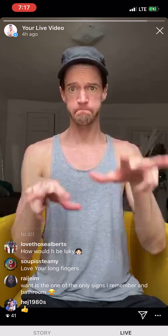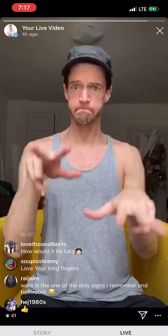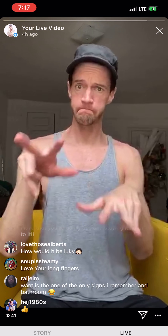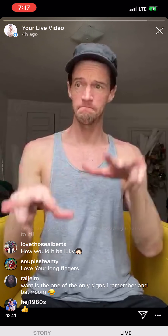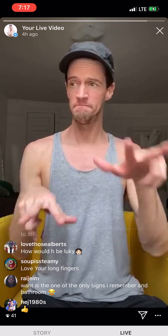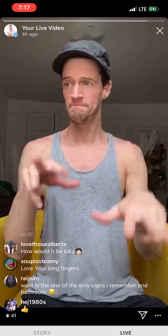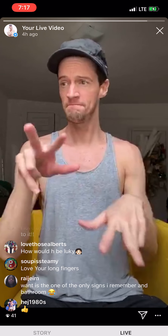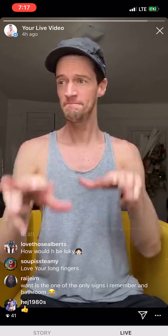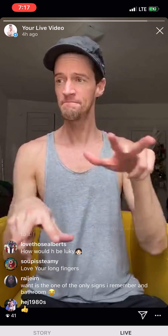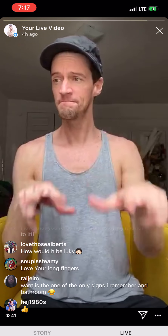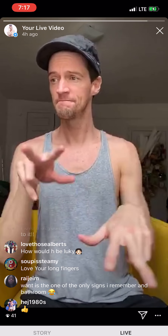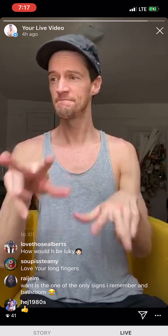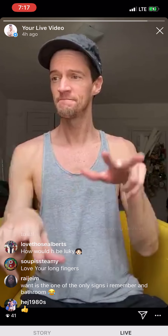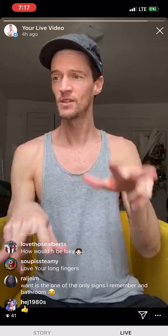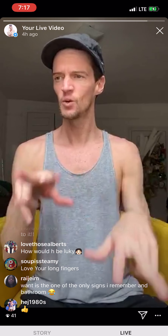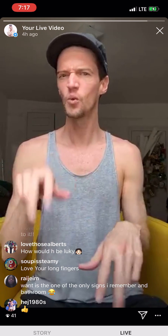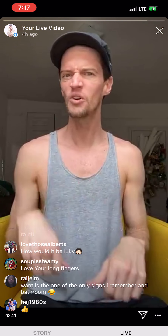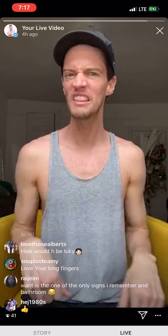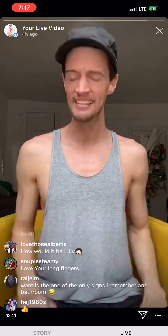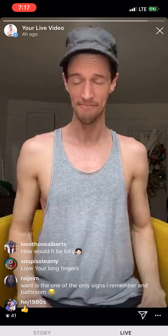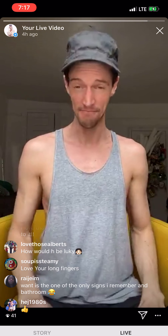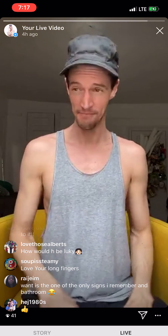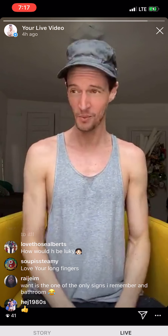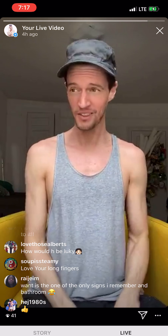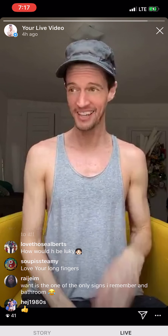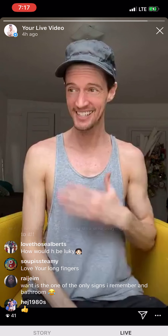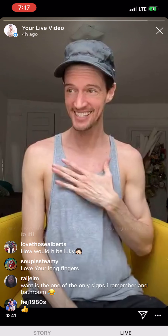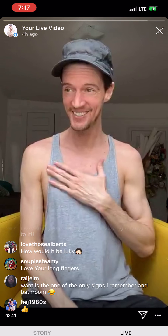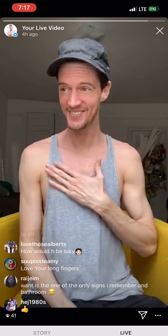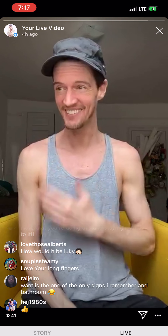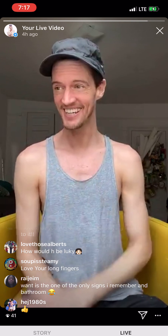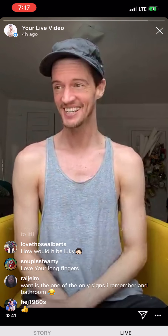Mm-hmm. Worthless. Worthless. Excuse me, I have the hiccups.